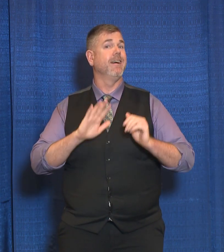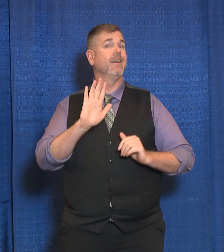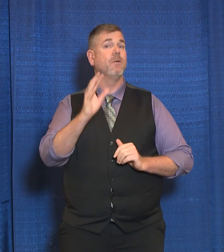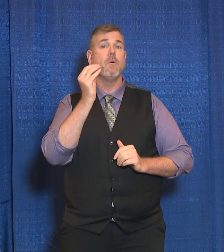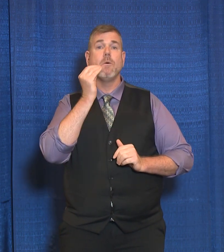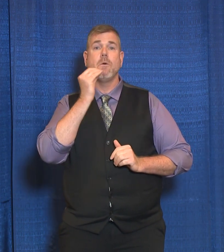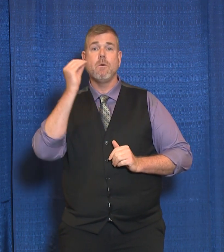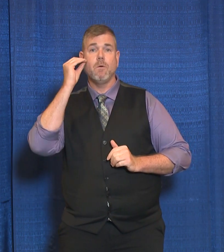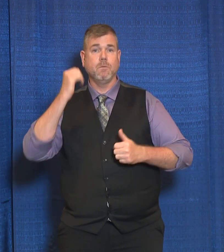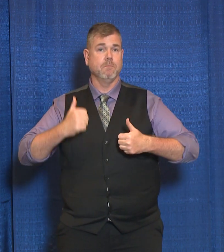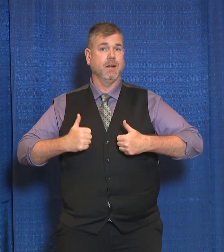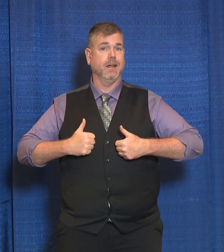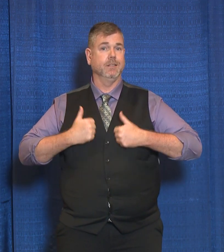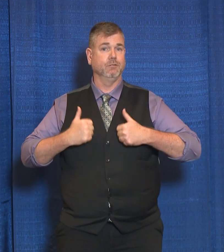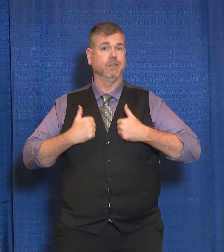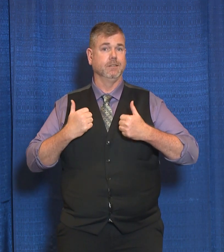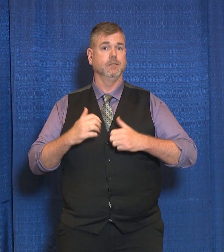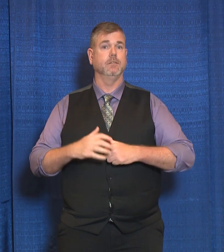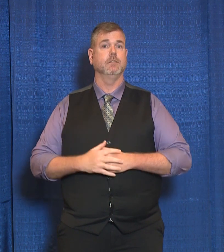appear.